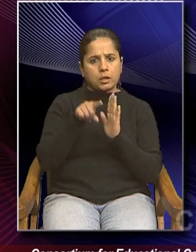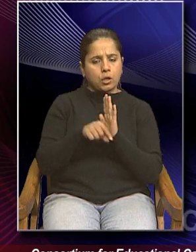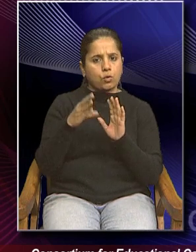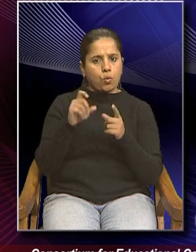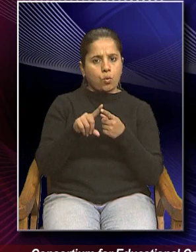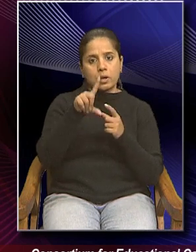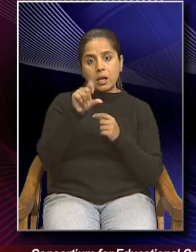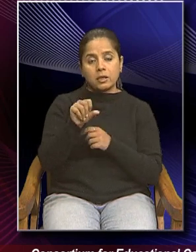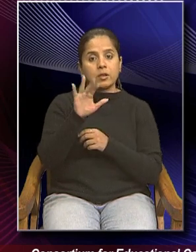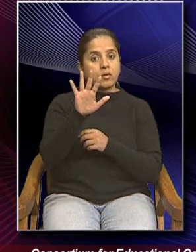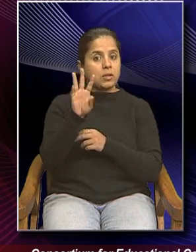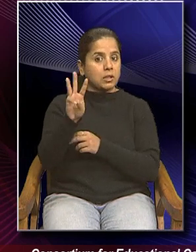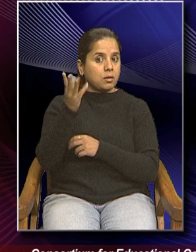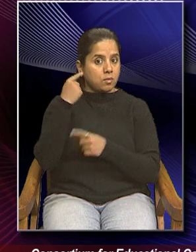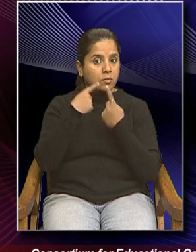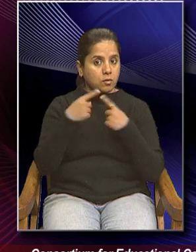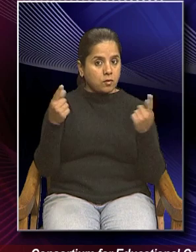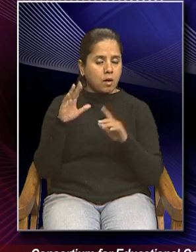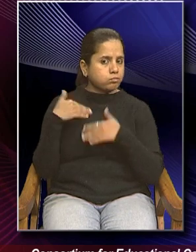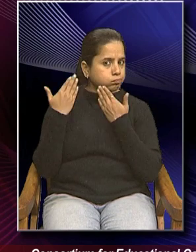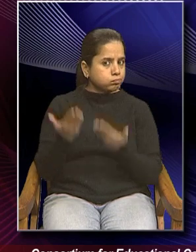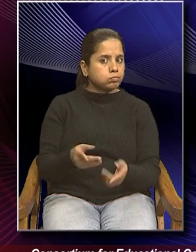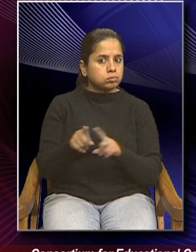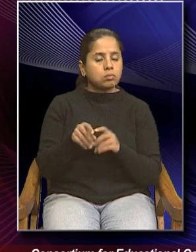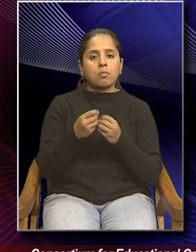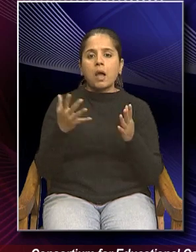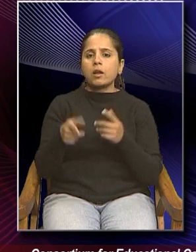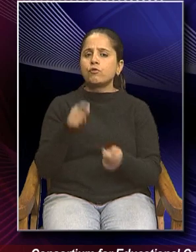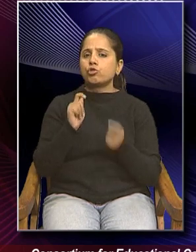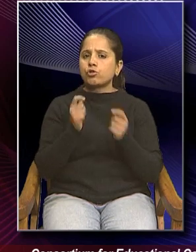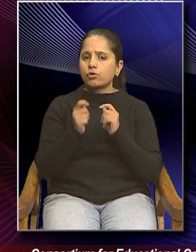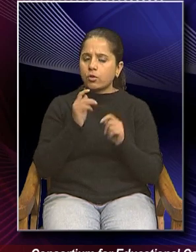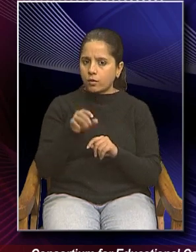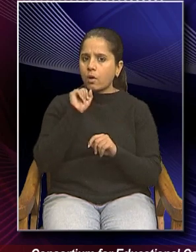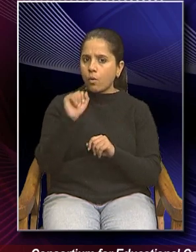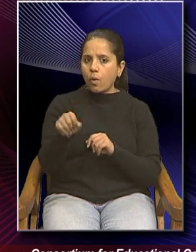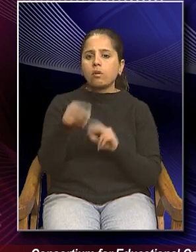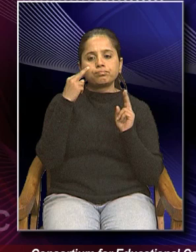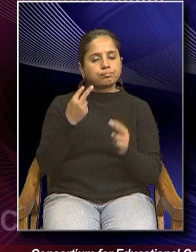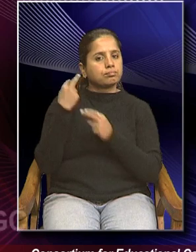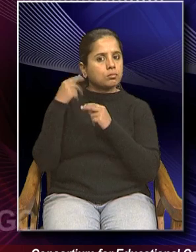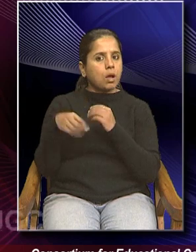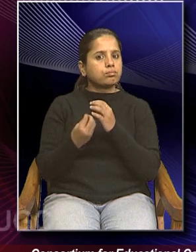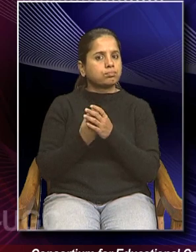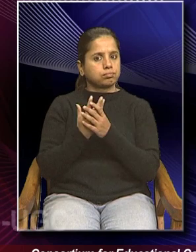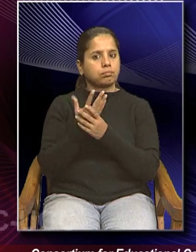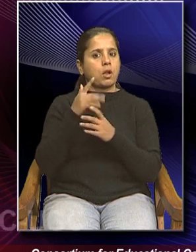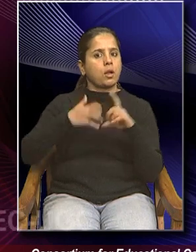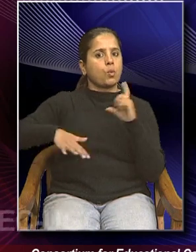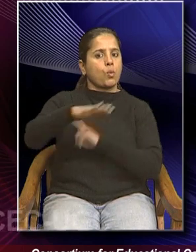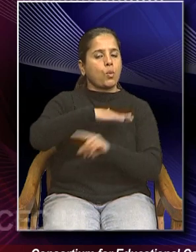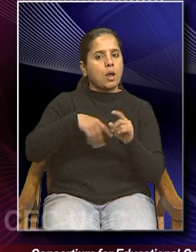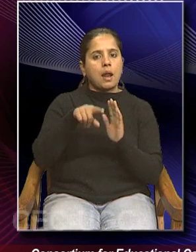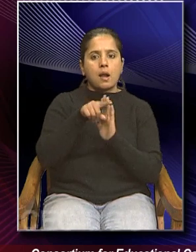in 1953 and has since made several revisions to reflect the ever evolving environment of